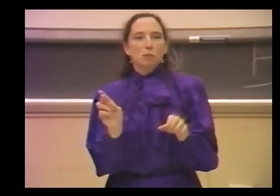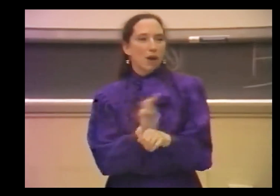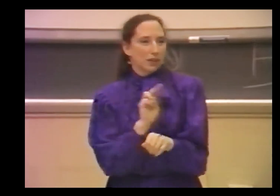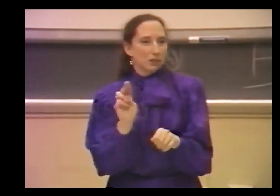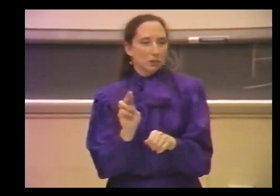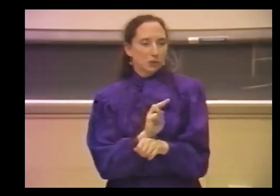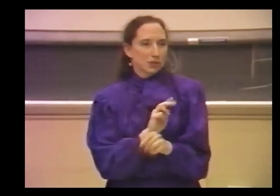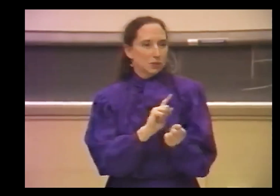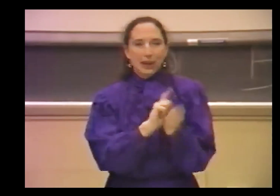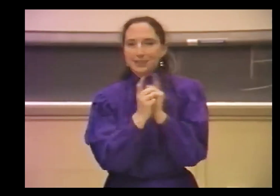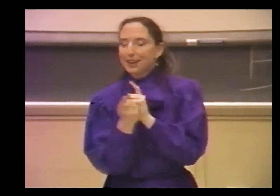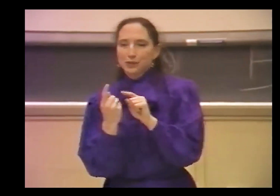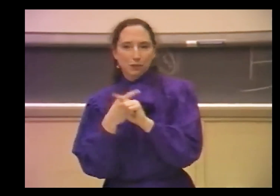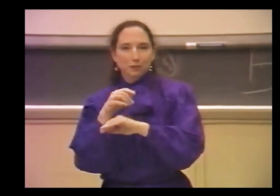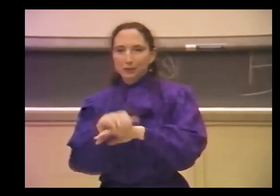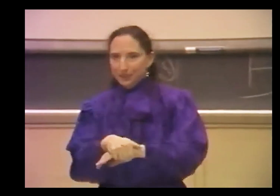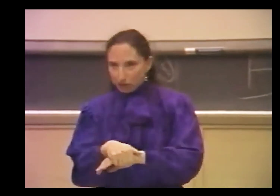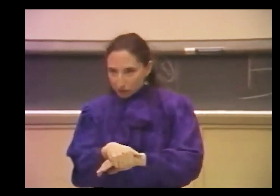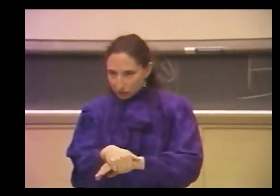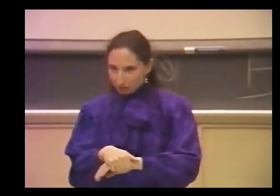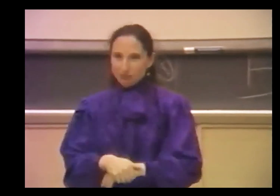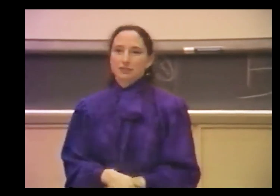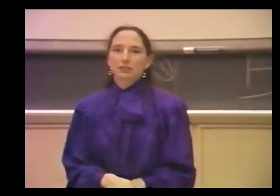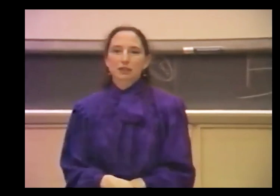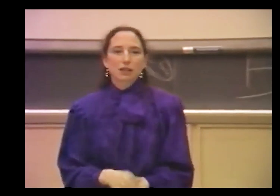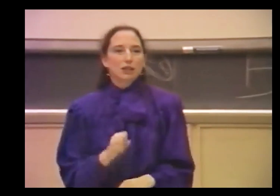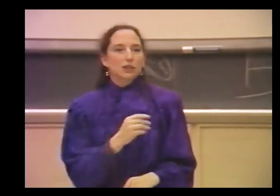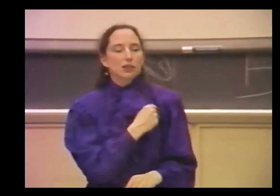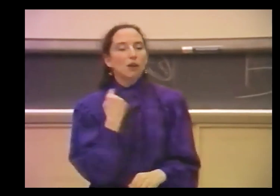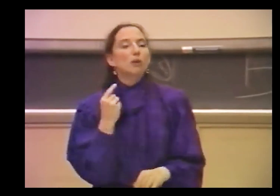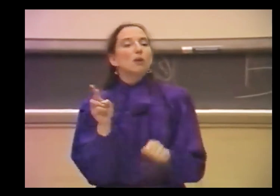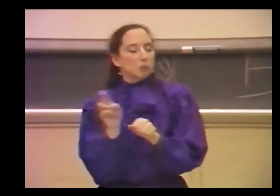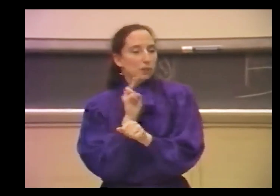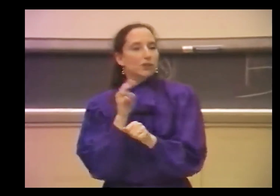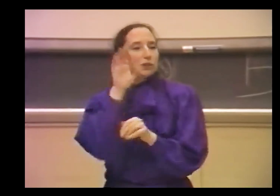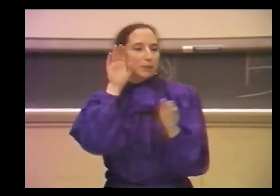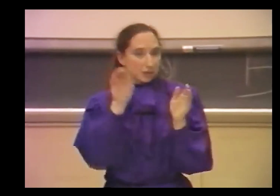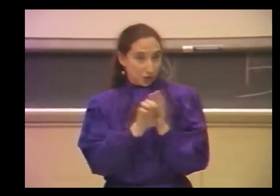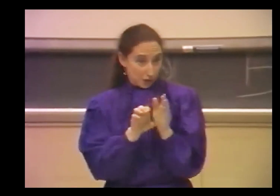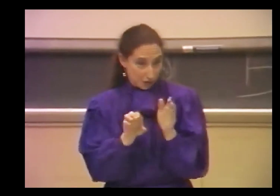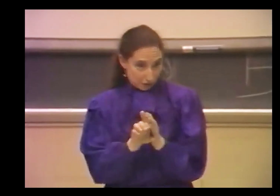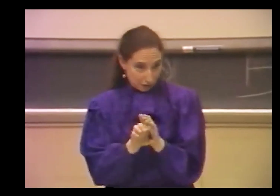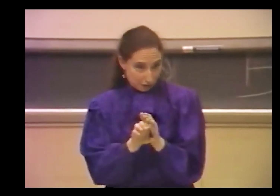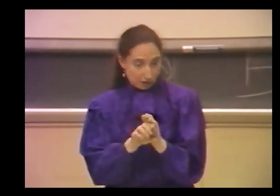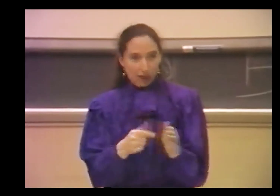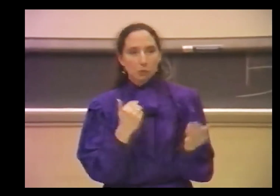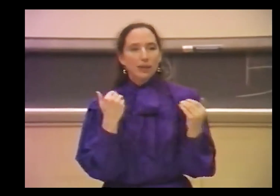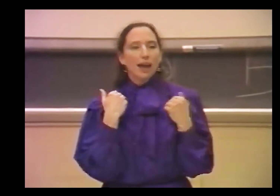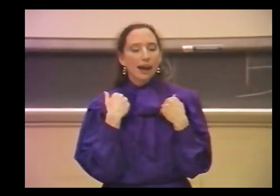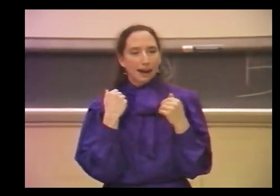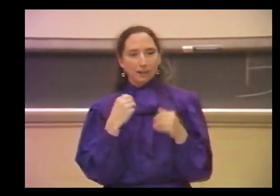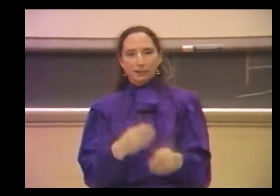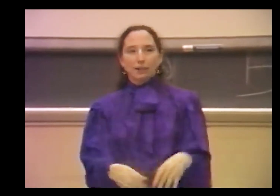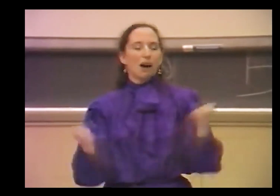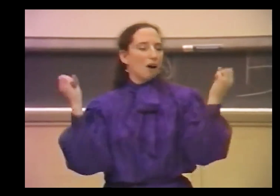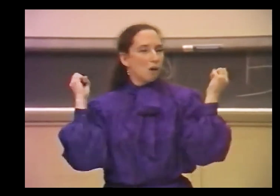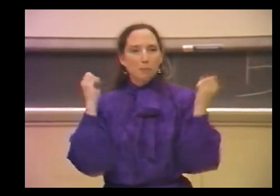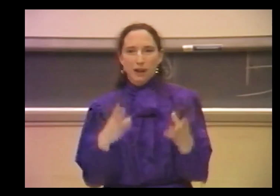want to use translation from English. So we used pictures. Okay. We had whole